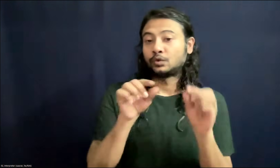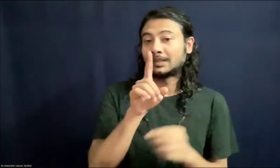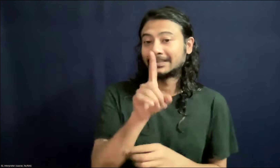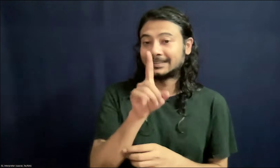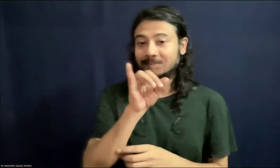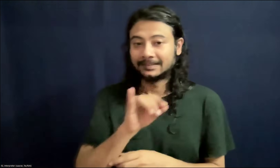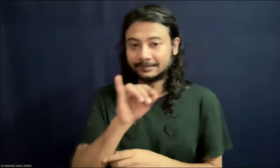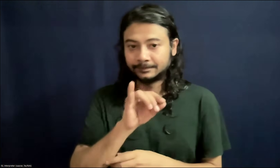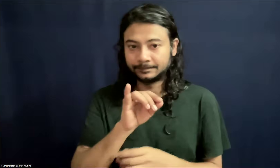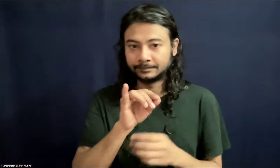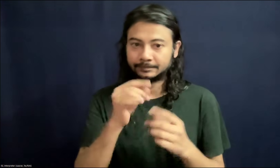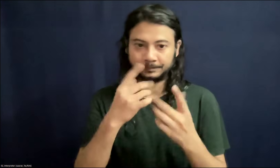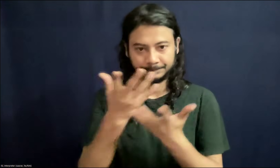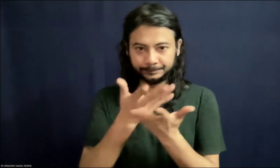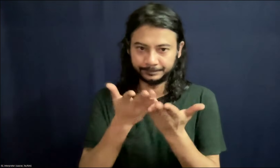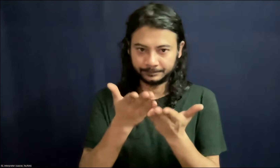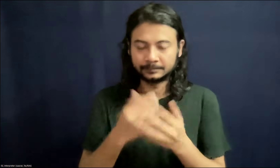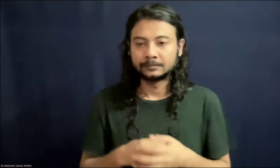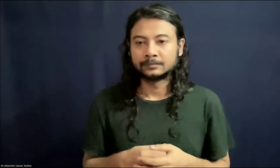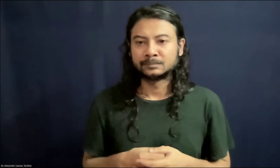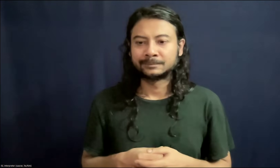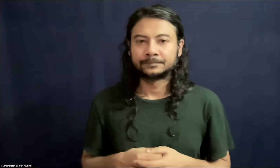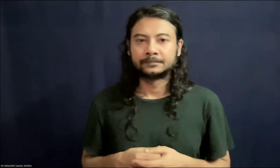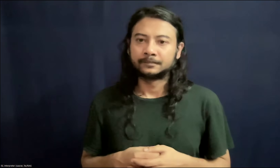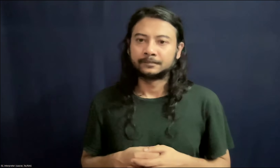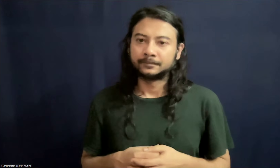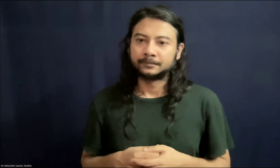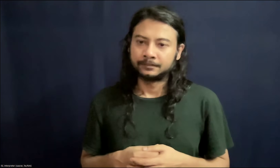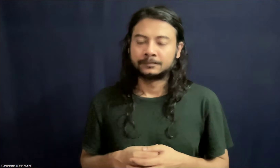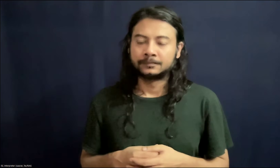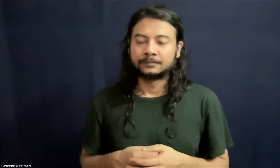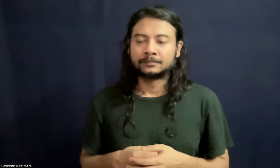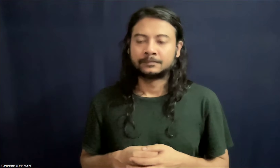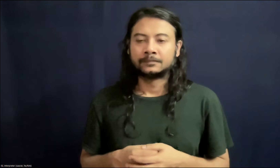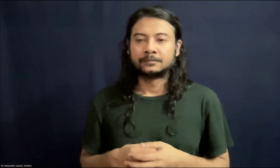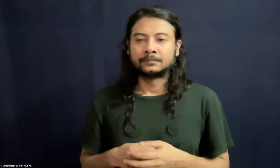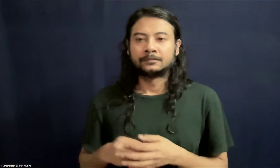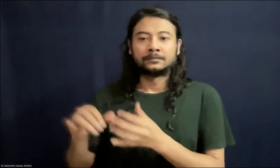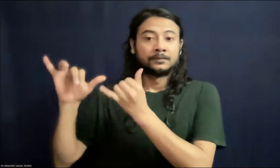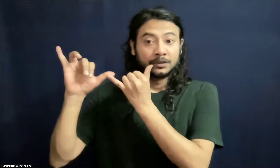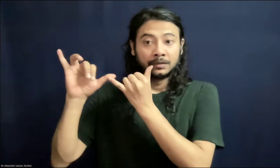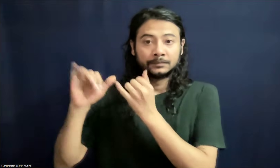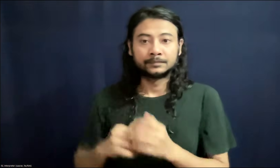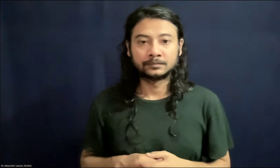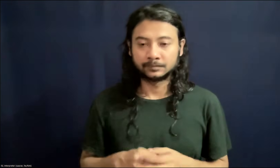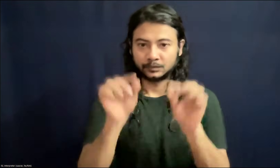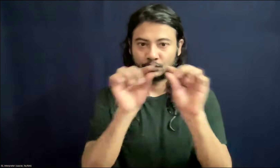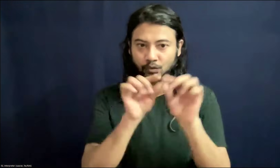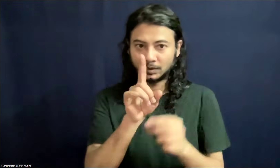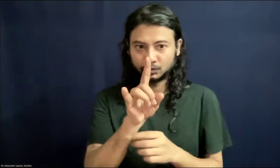So Krishna in this shloka is saying that there are two kind of living beings.